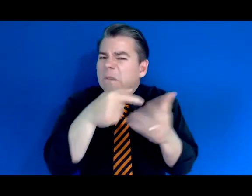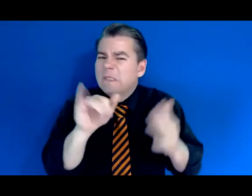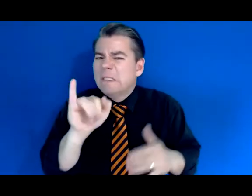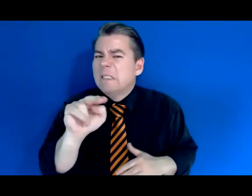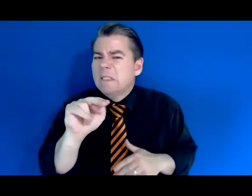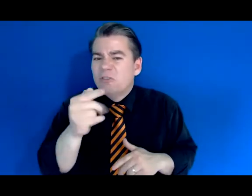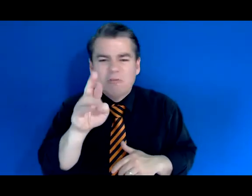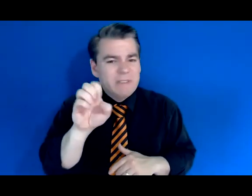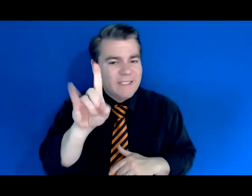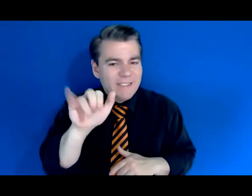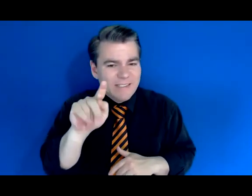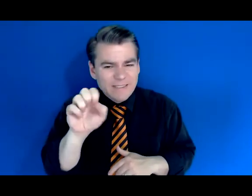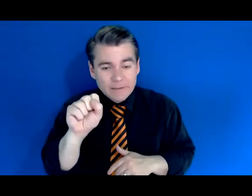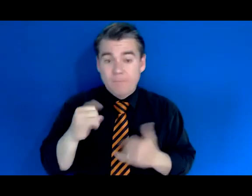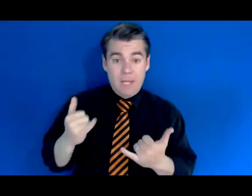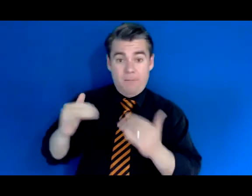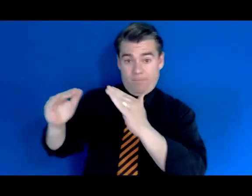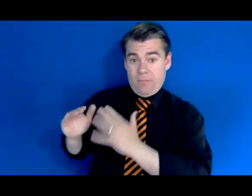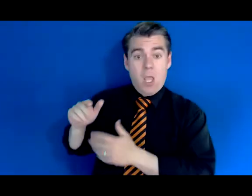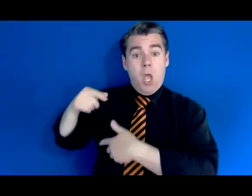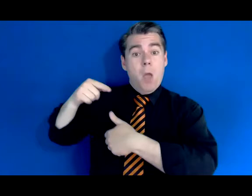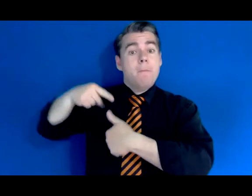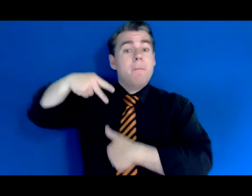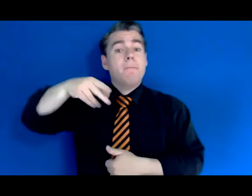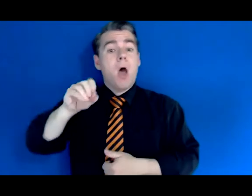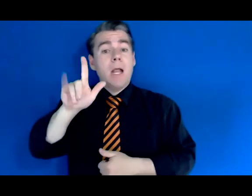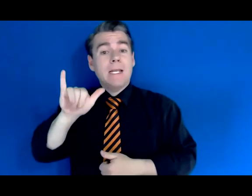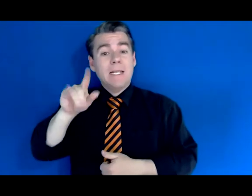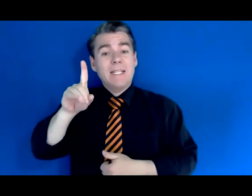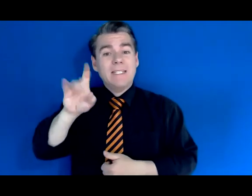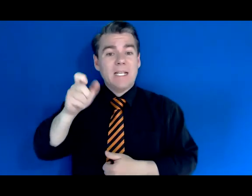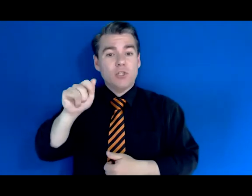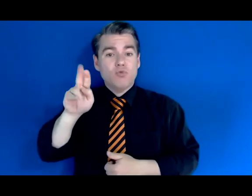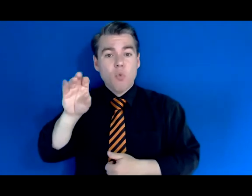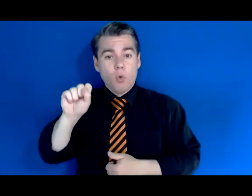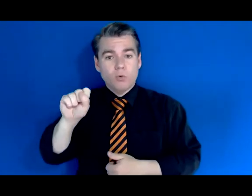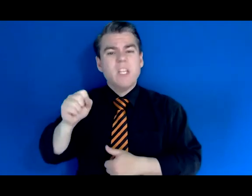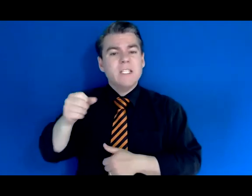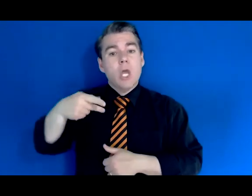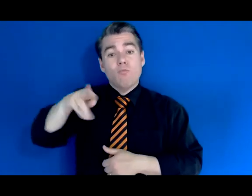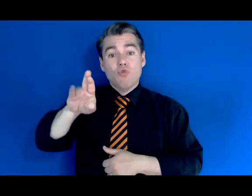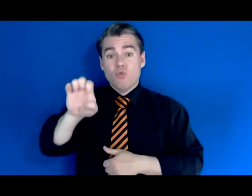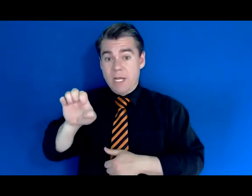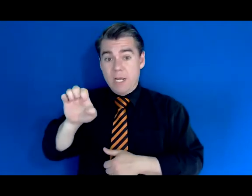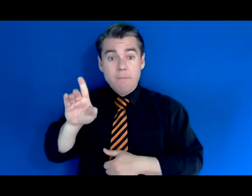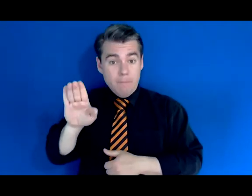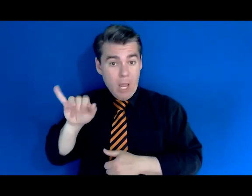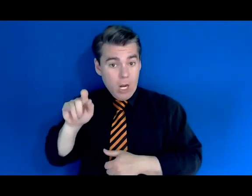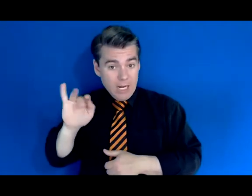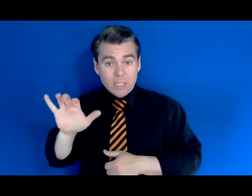about polydextrose. Polydextrose is a prebiotic made from non-GMO plant